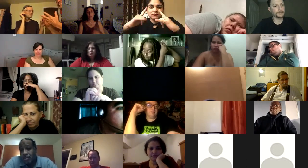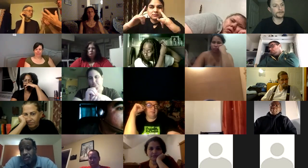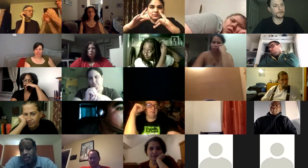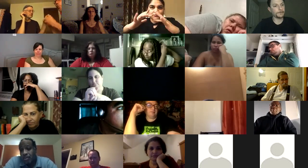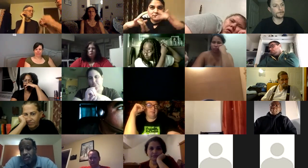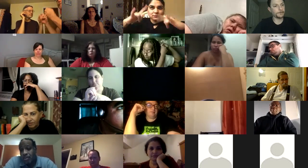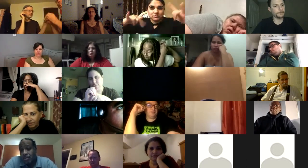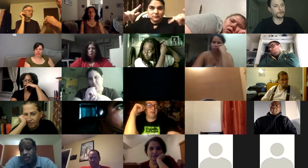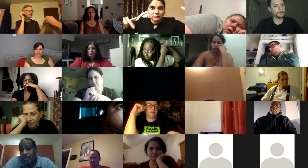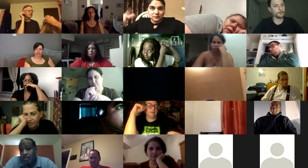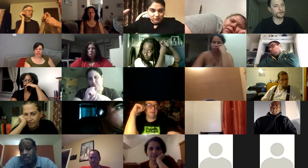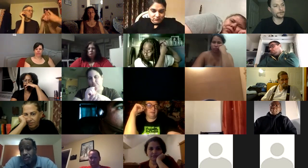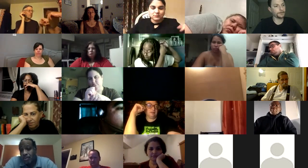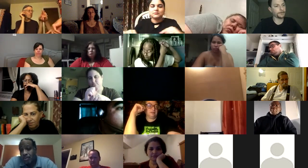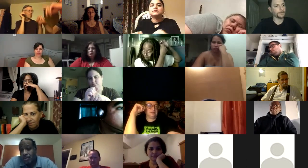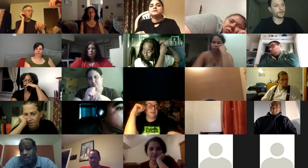various different types of communication involved.